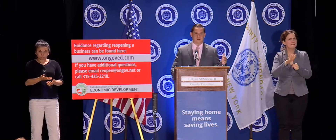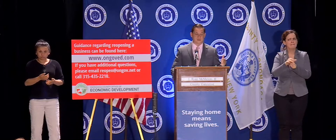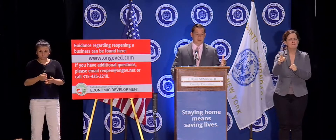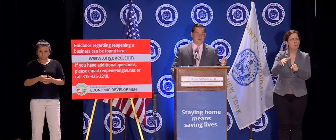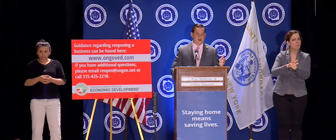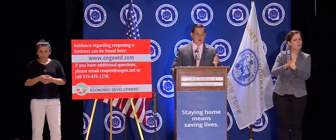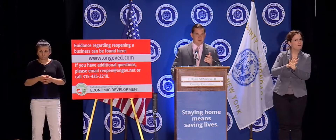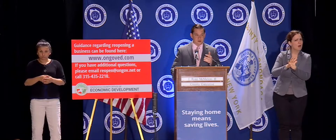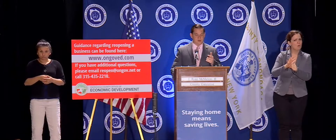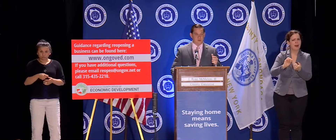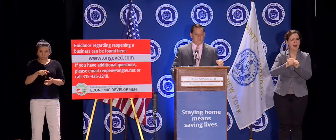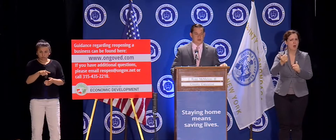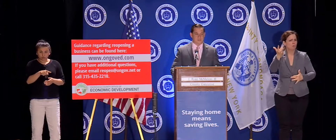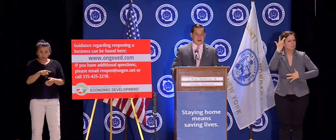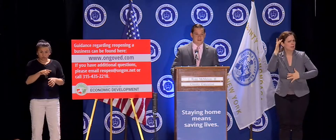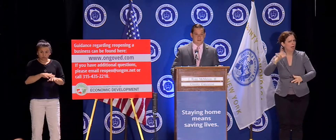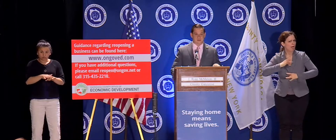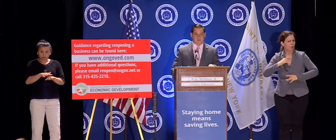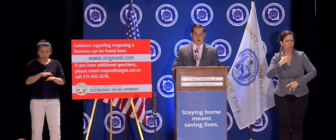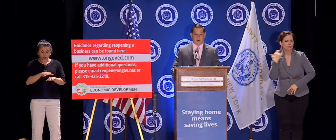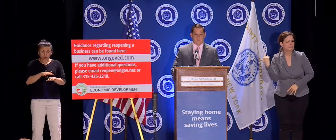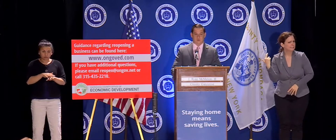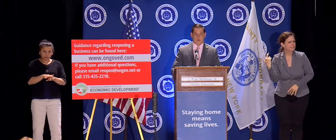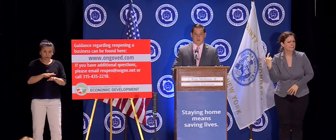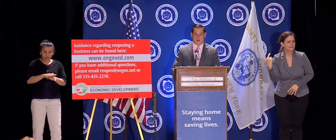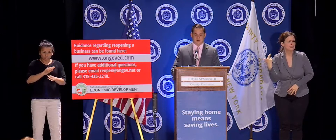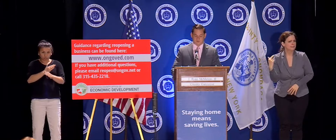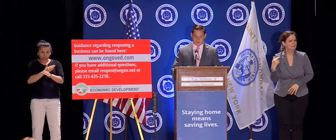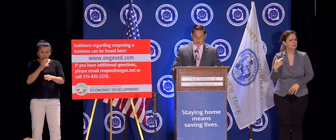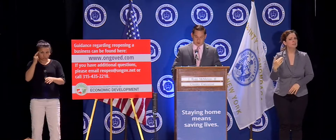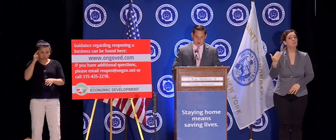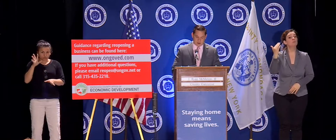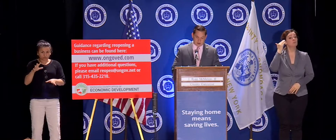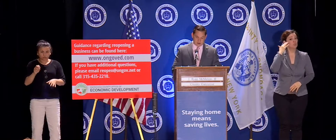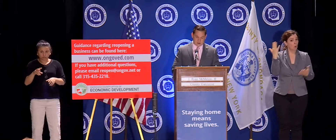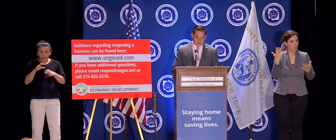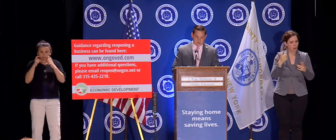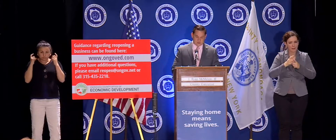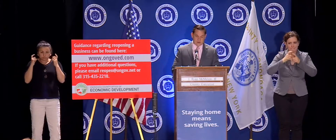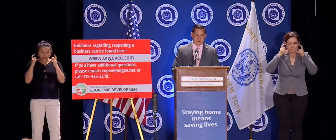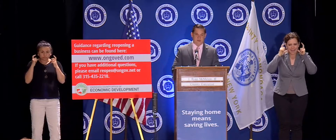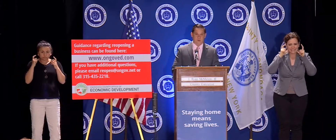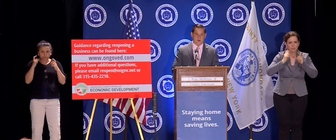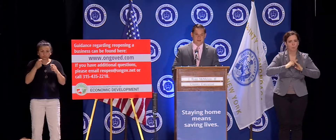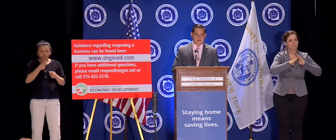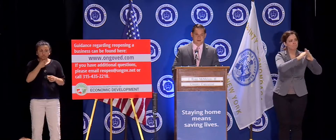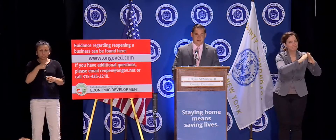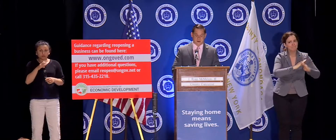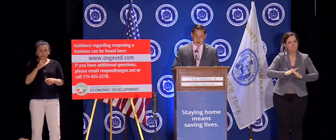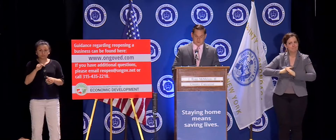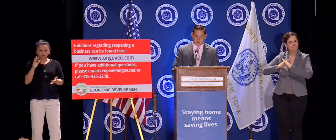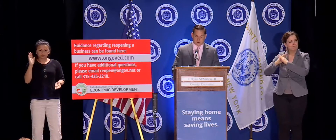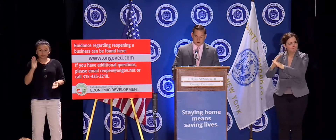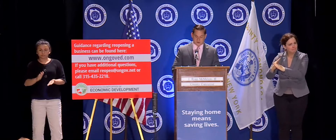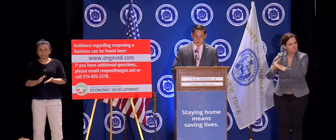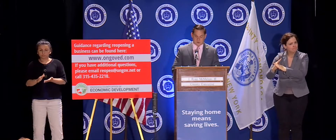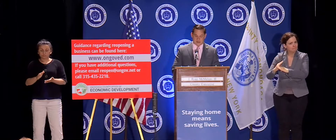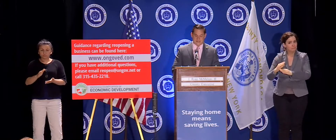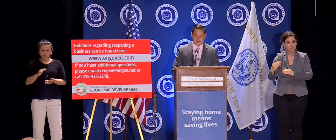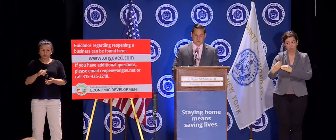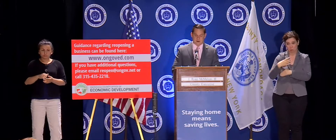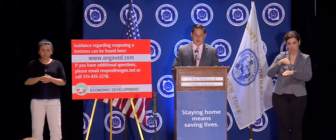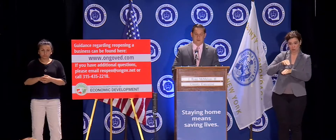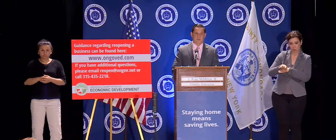we know this is out there. Using a mask is smart for yourself to limit the risk for this.